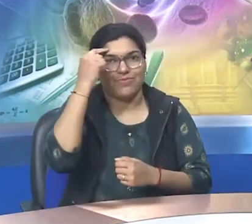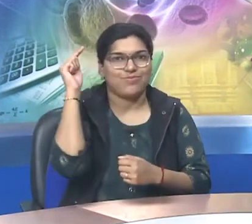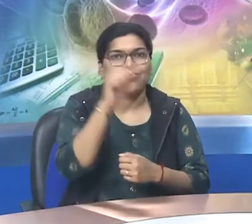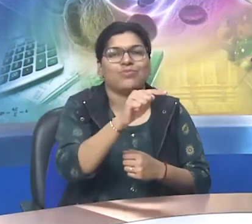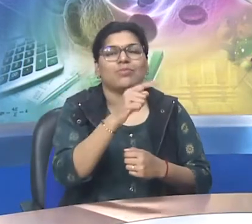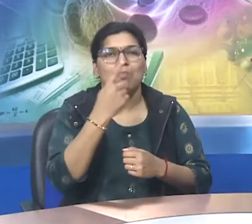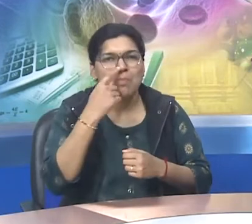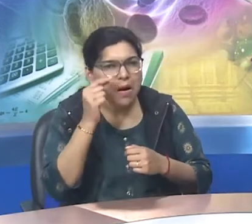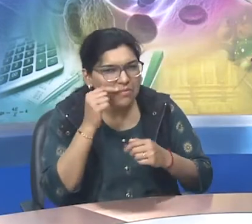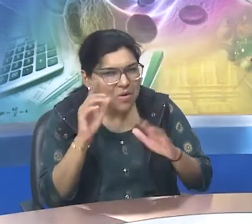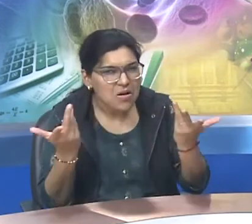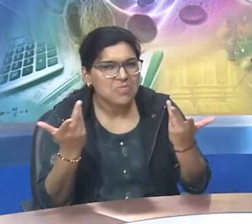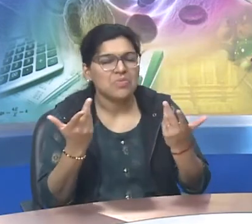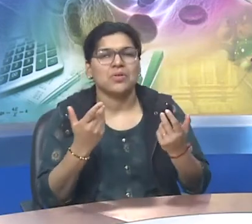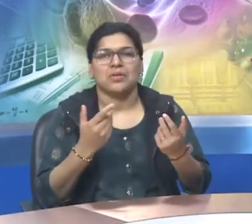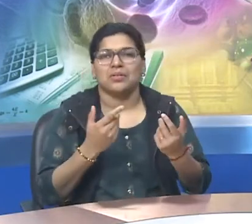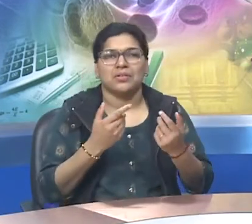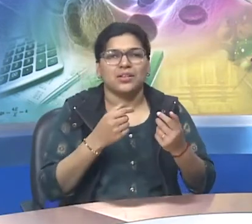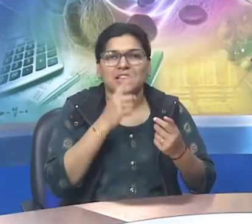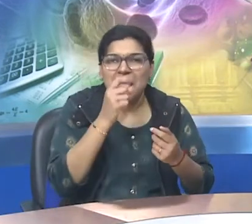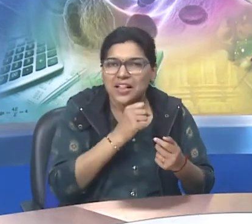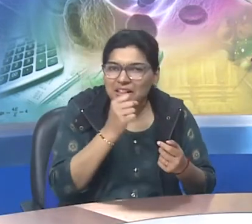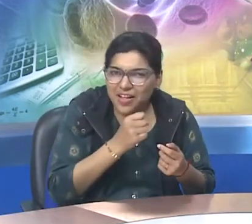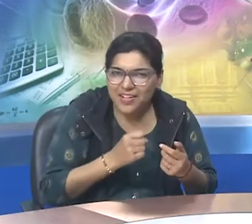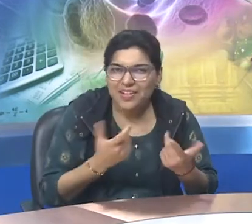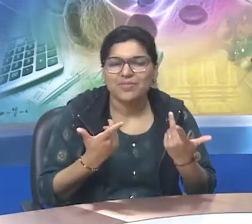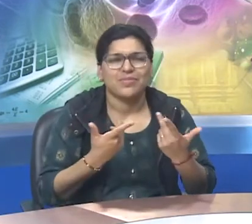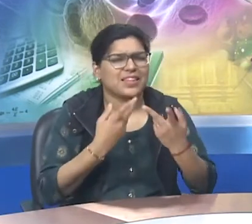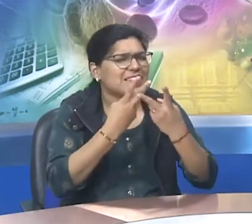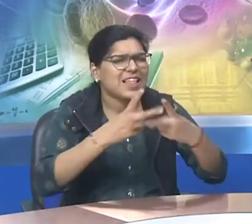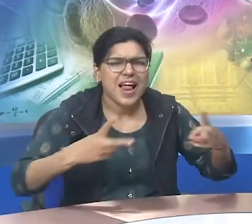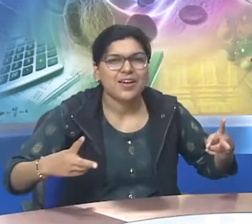So she has those childhood memories which are so strong.